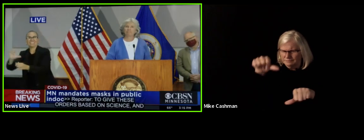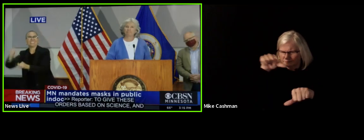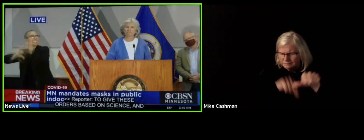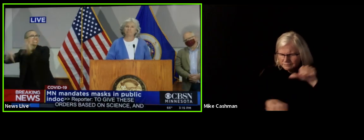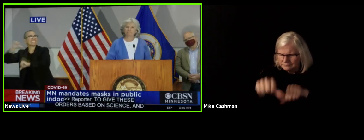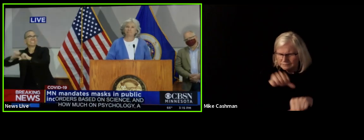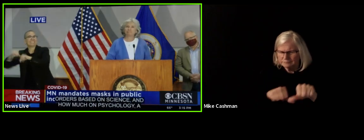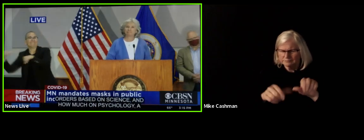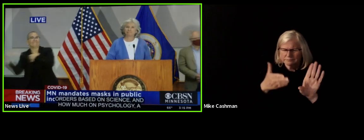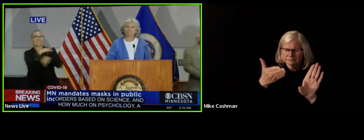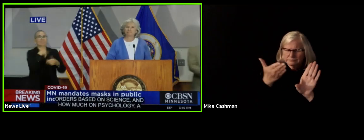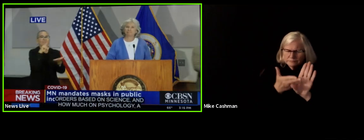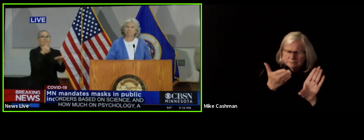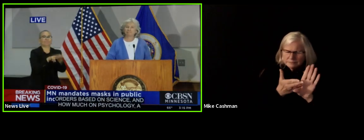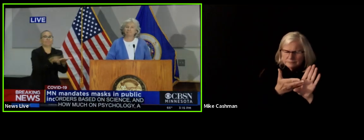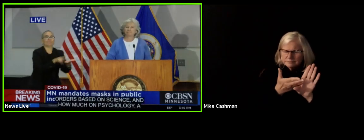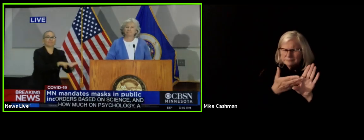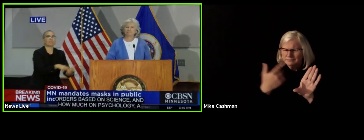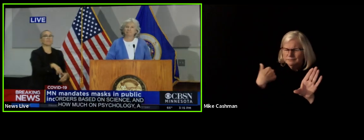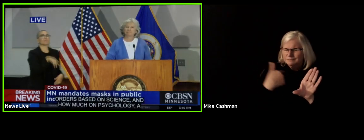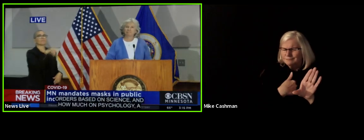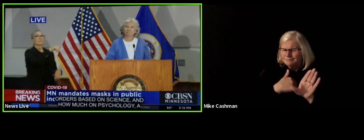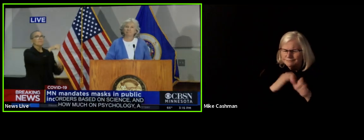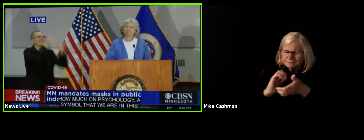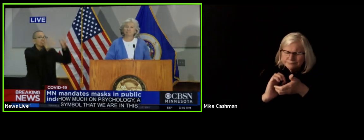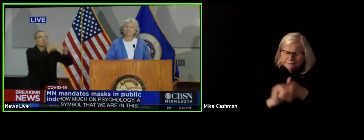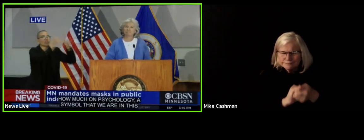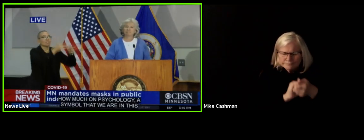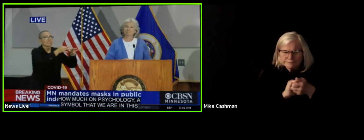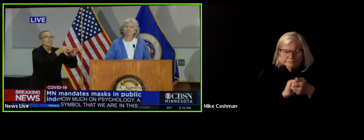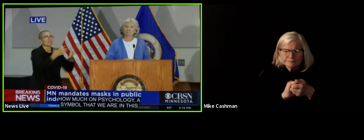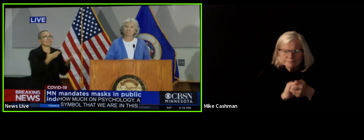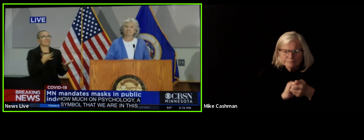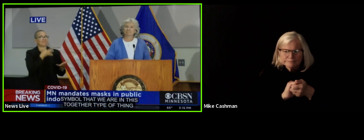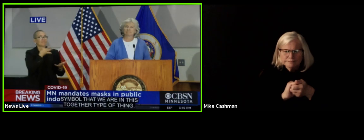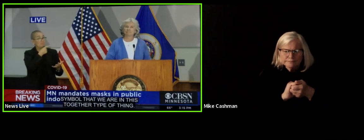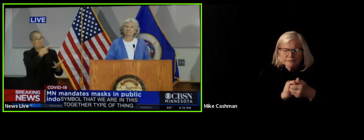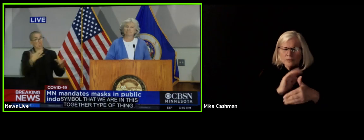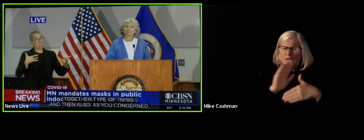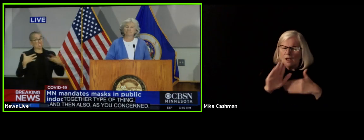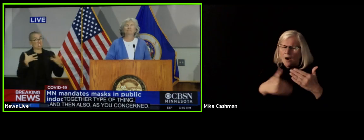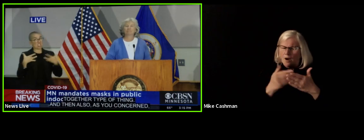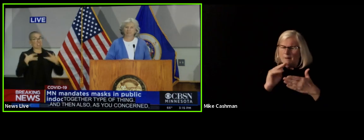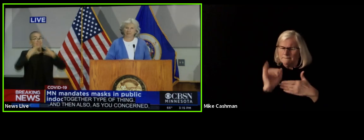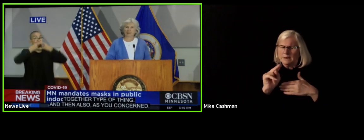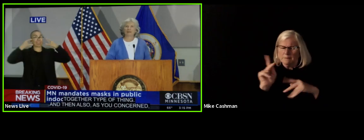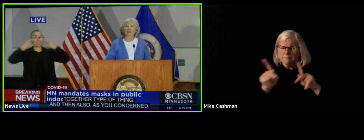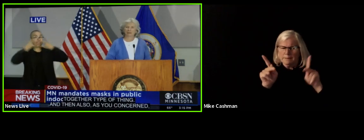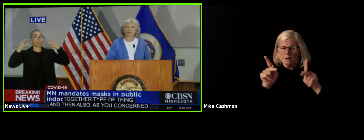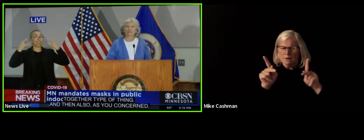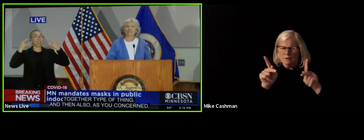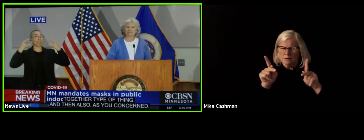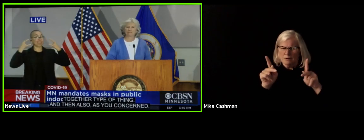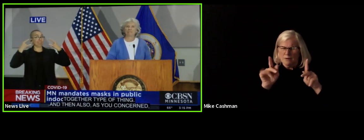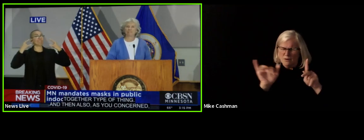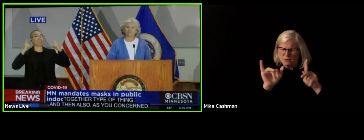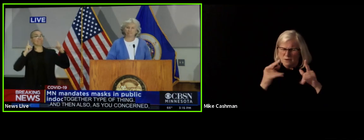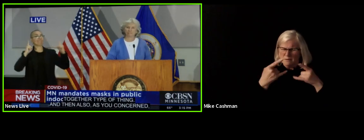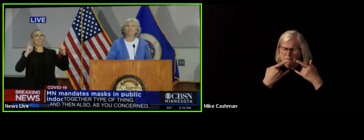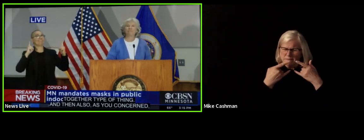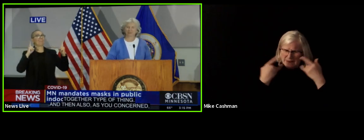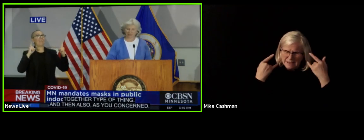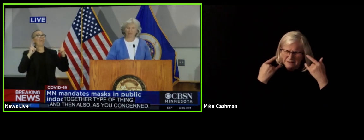of thing. And then also, are you concerned, everybody wearing masks, they're going to reduce social distancing, and we all know cloth